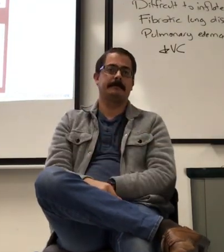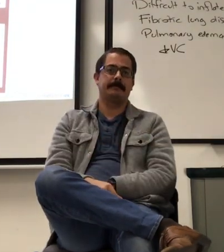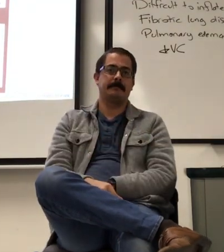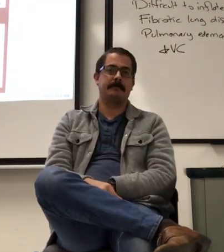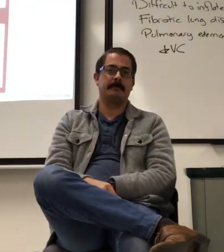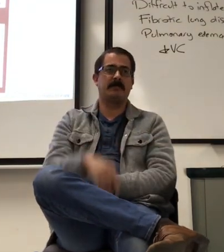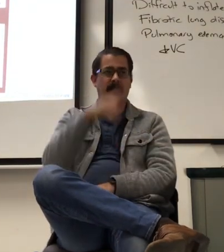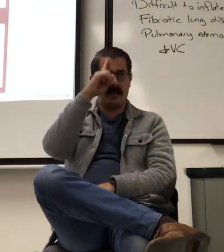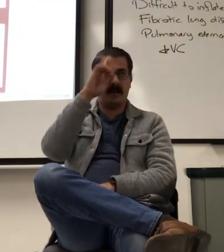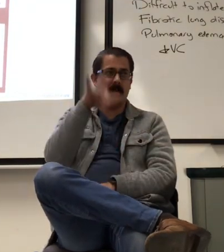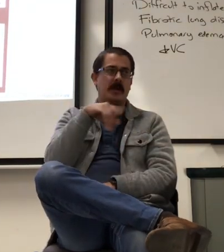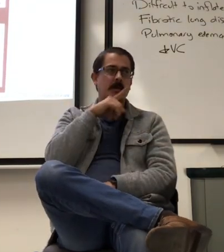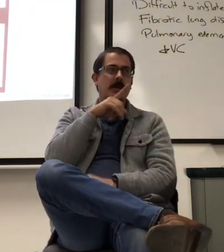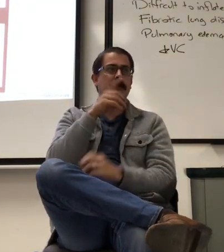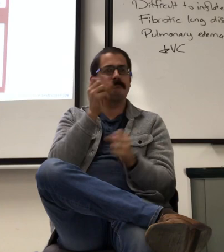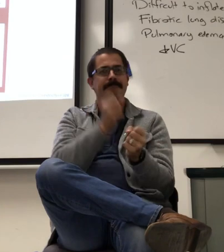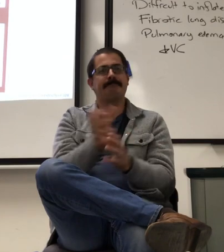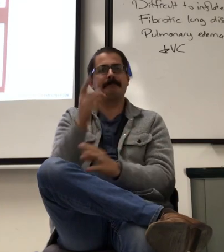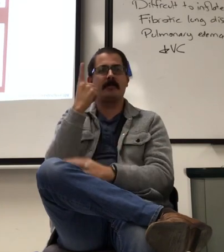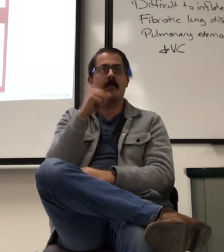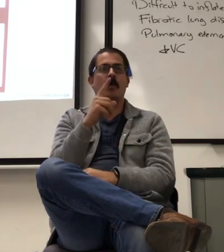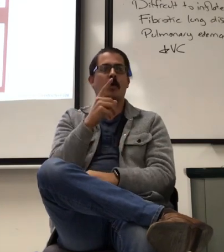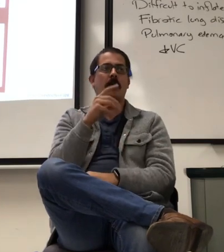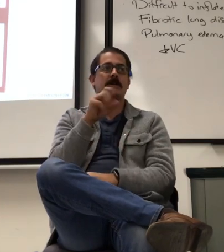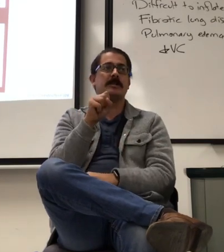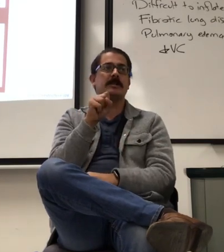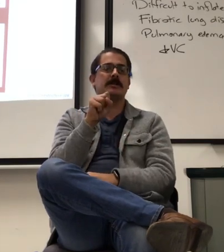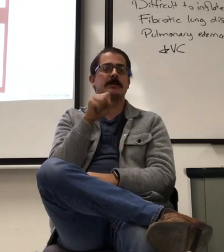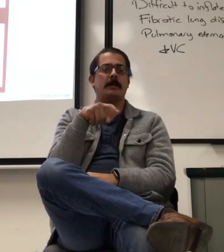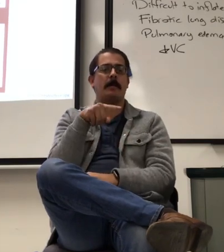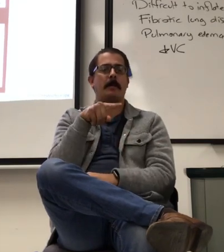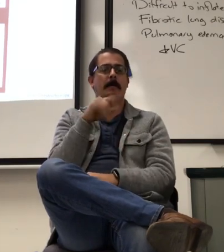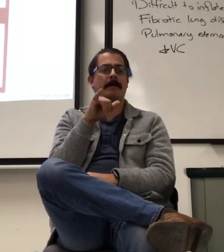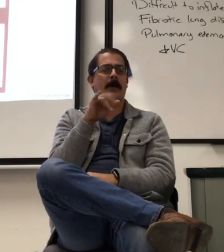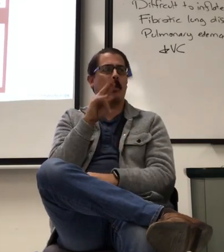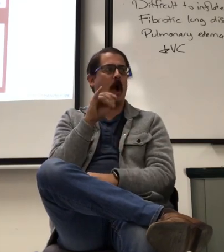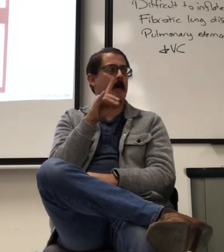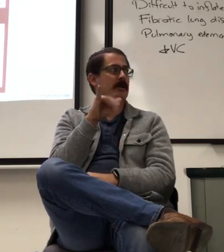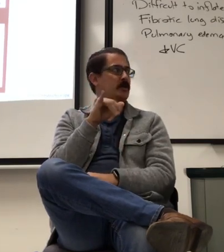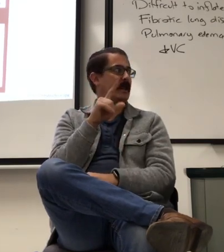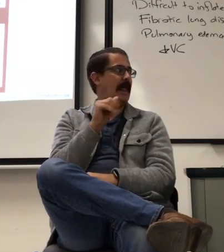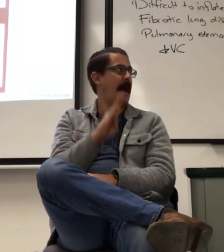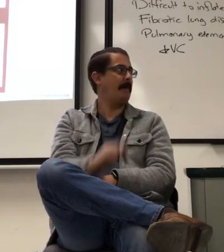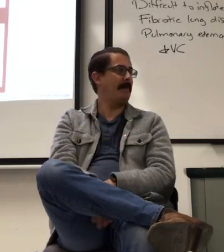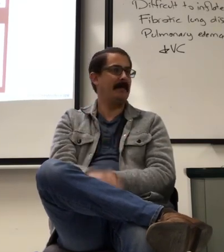Right? I think that kind of gets us ready for the spirometry lab. But you have...